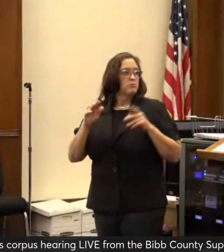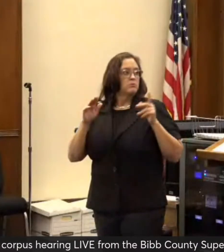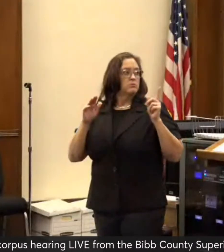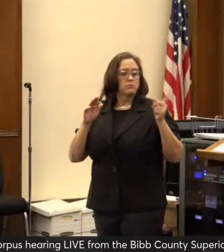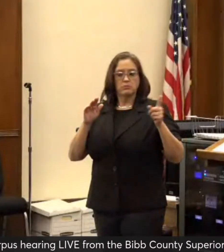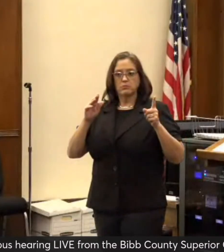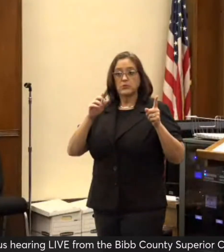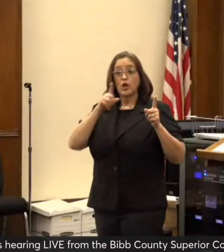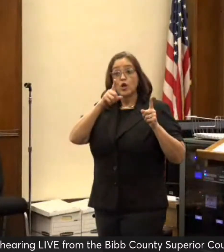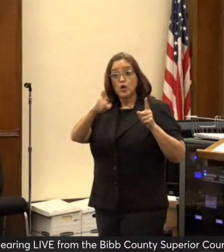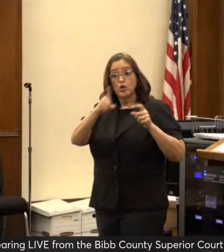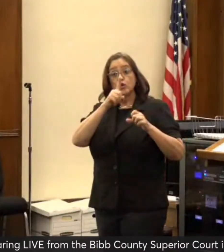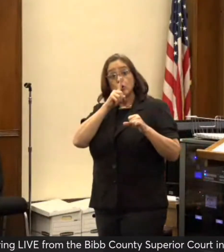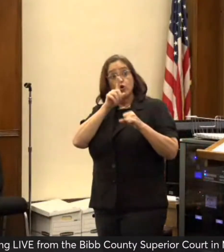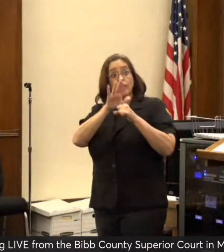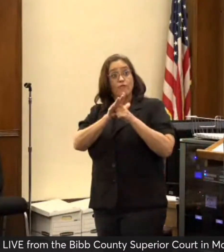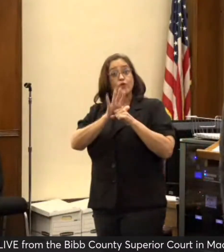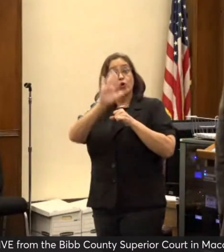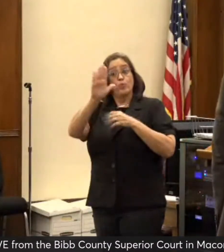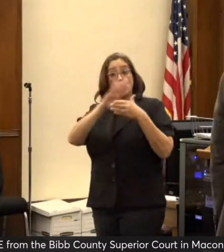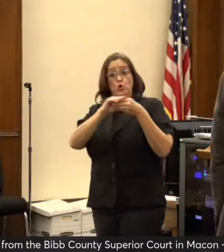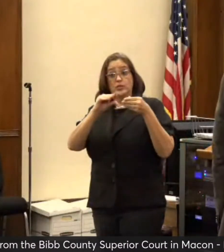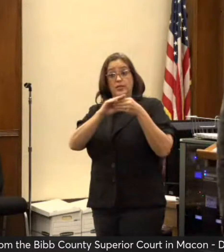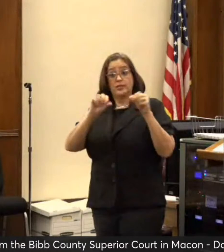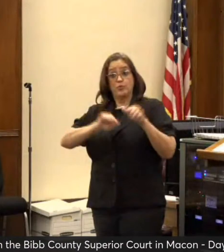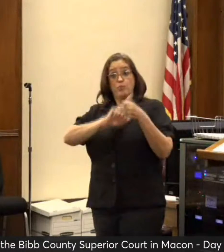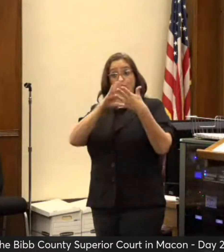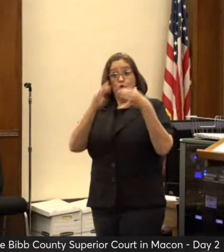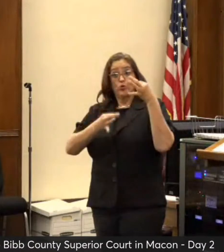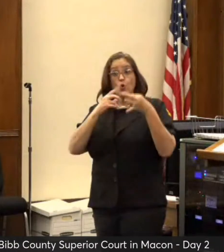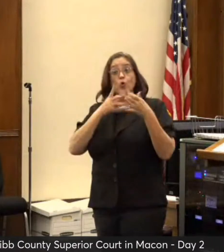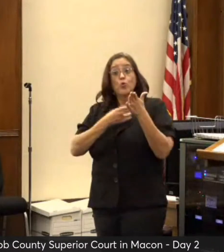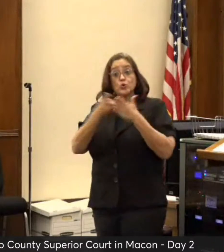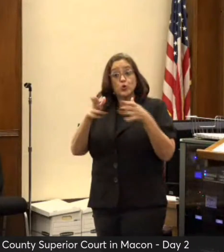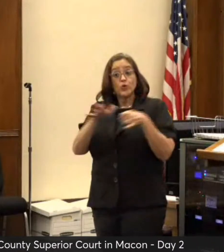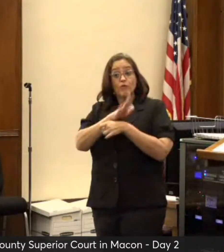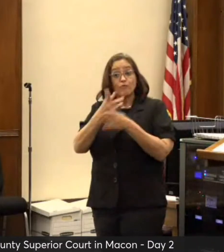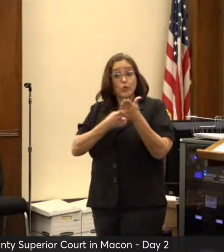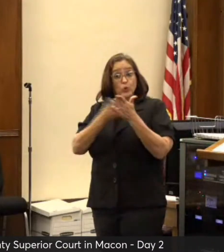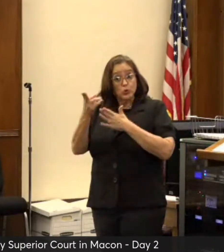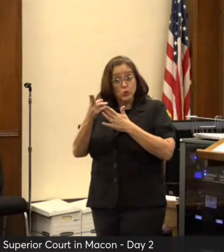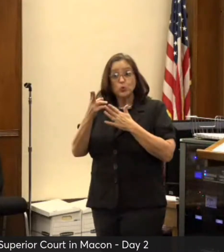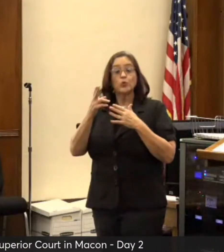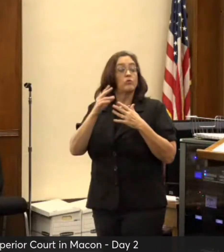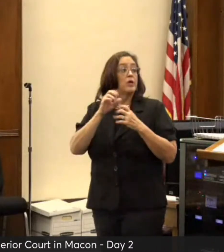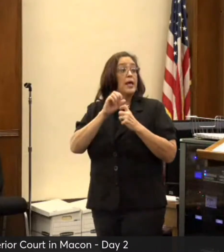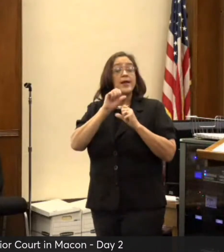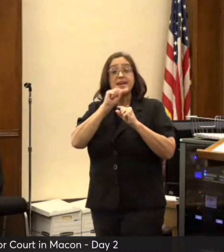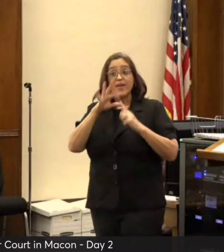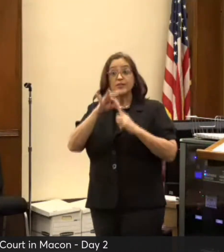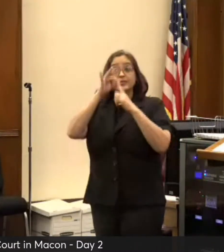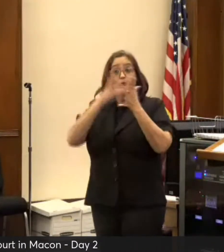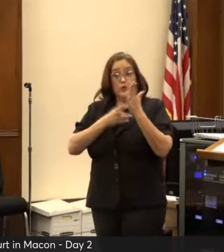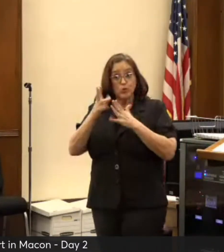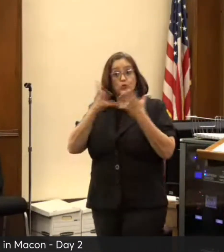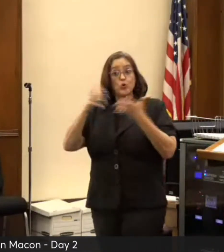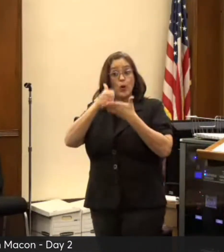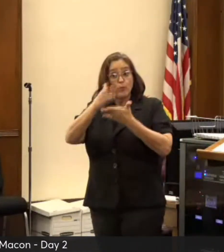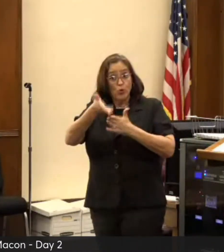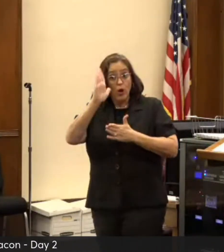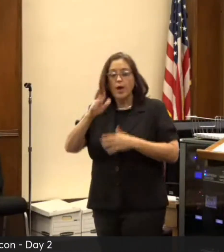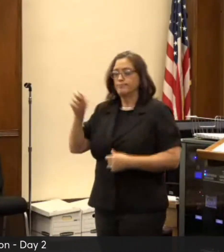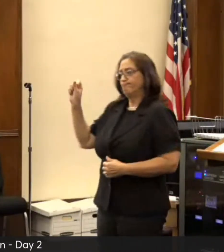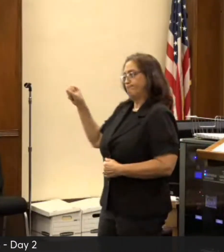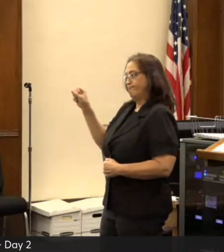solemnly swear or affirm the testimony you're about to give this court, the matter not pending before, be the truth, the whole truth, and nothing but the truth, so help you God? I do. Could you please state your